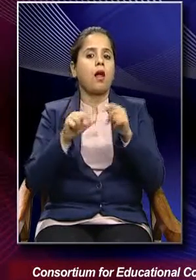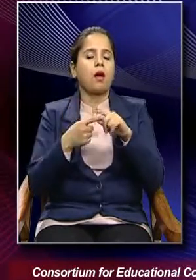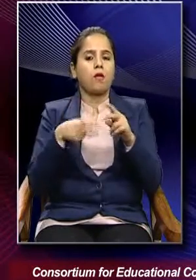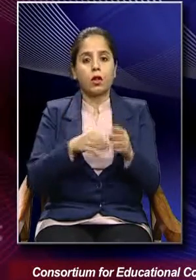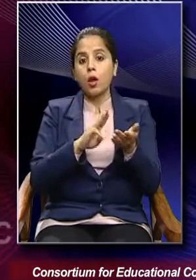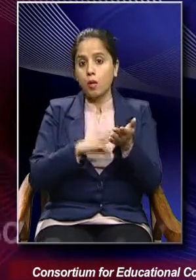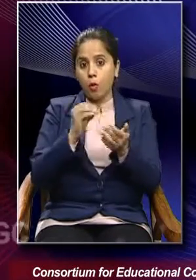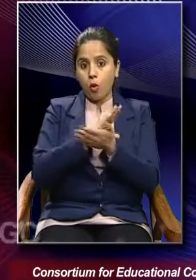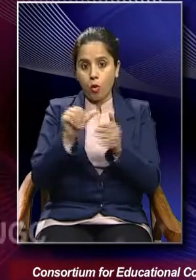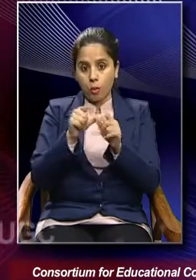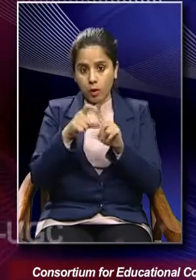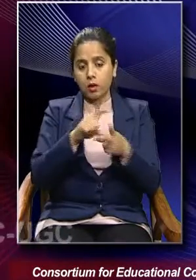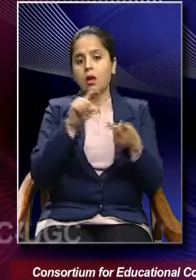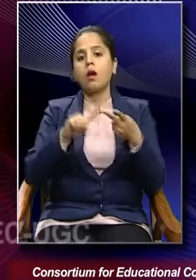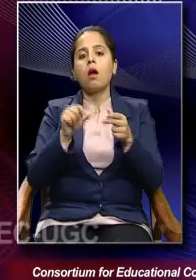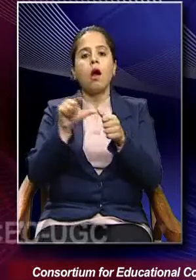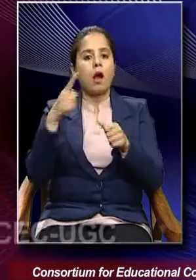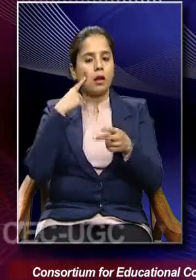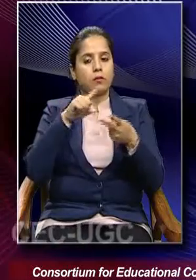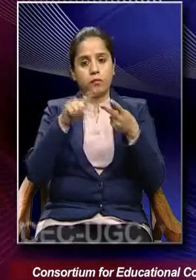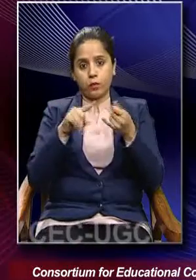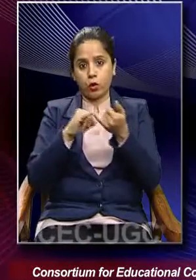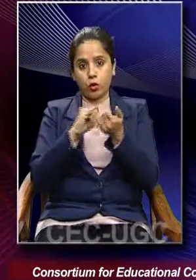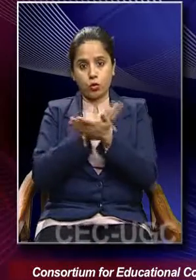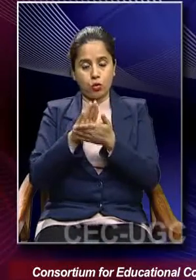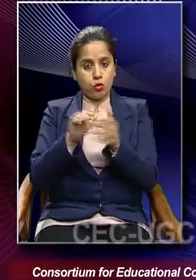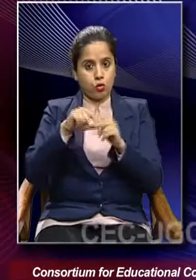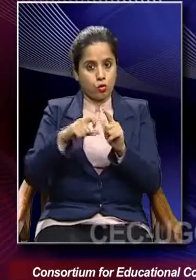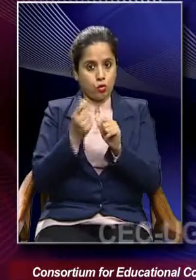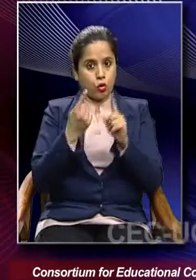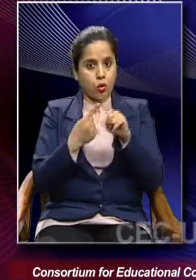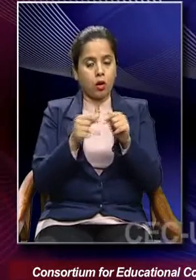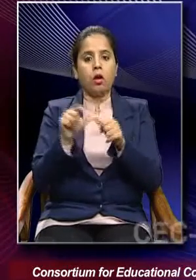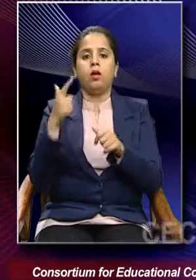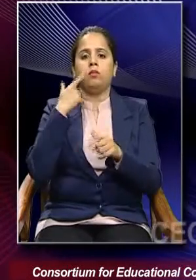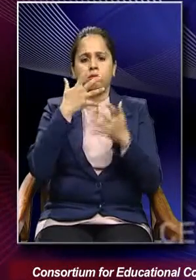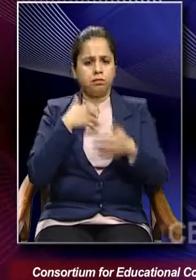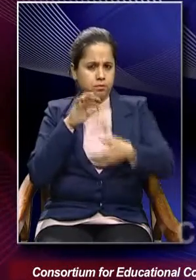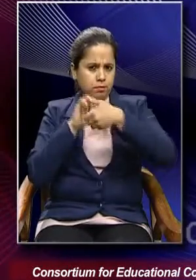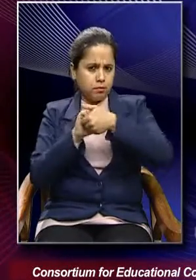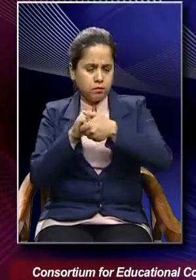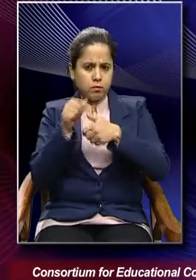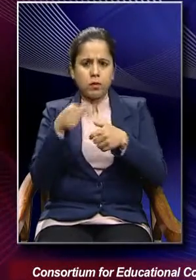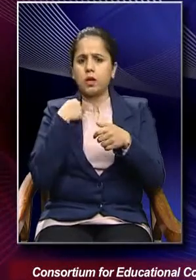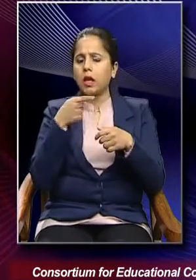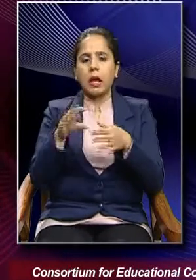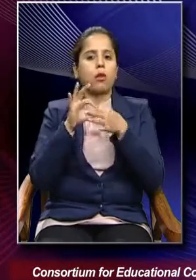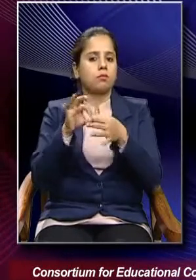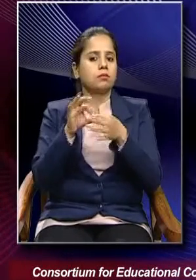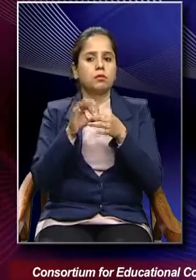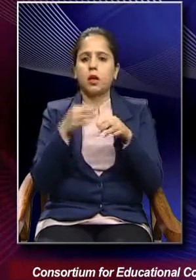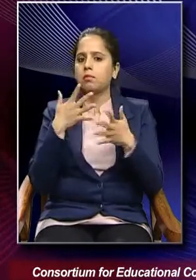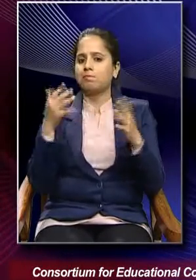Muhammad Ali and Shaukat Ali, wanted to associate with the non-cooperation movement.